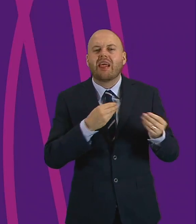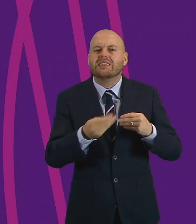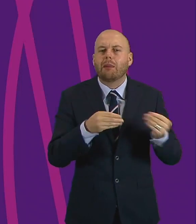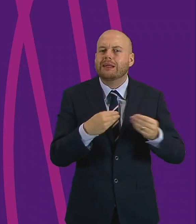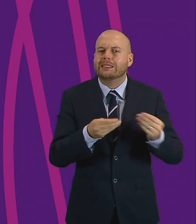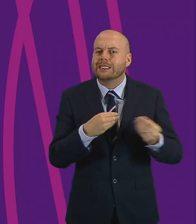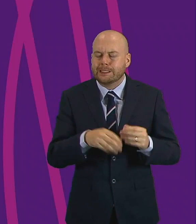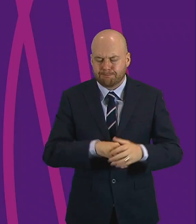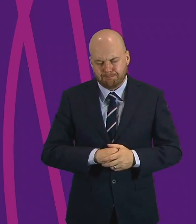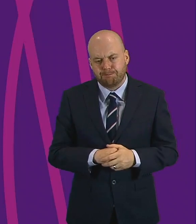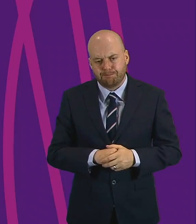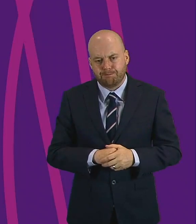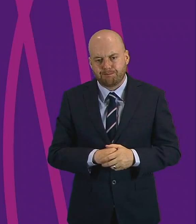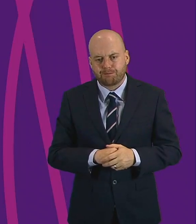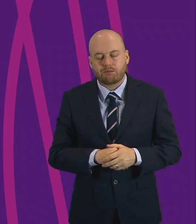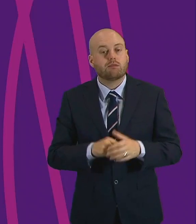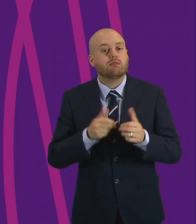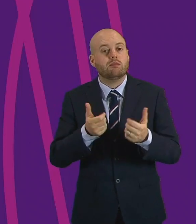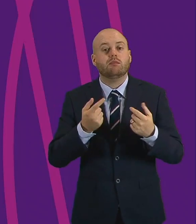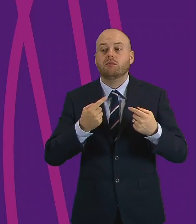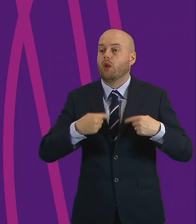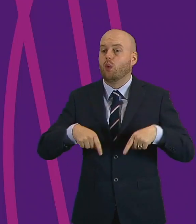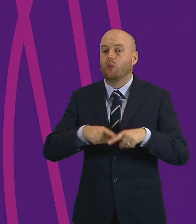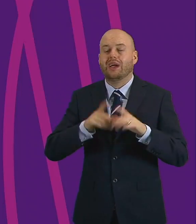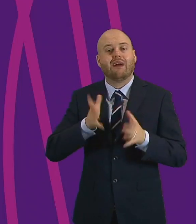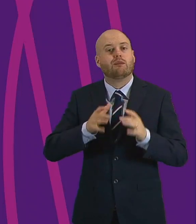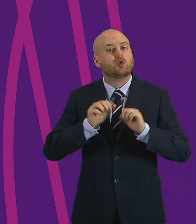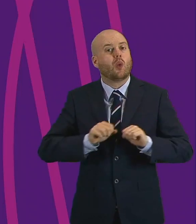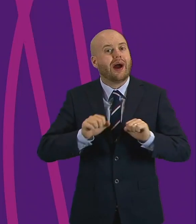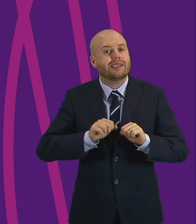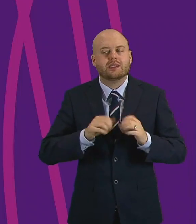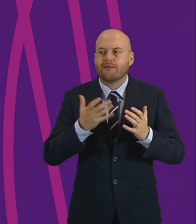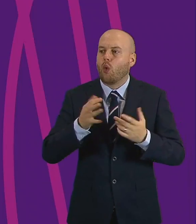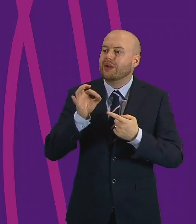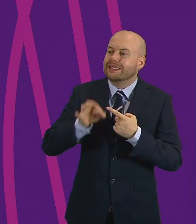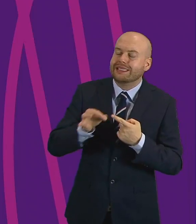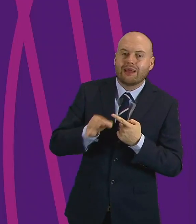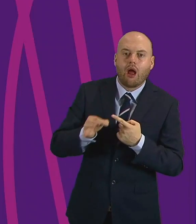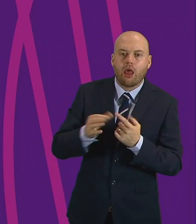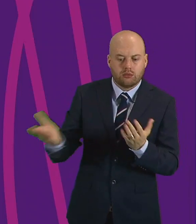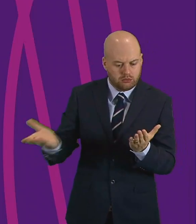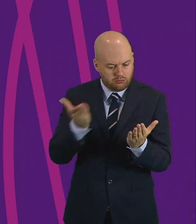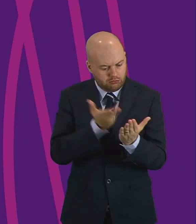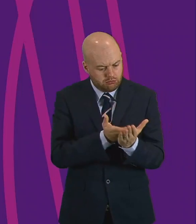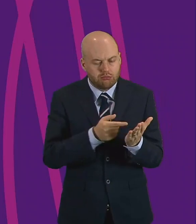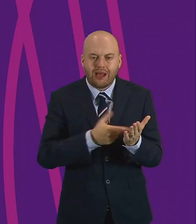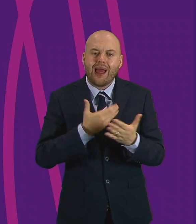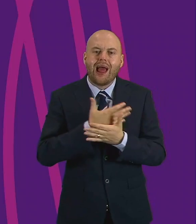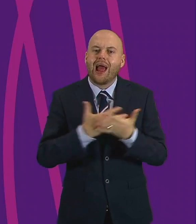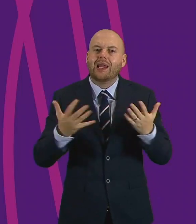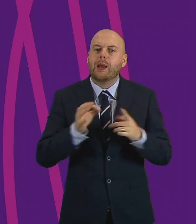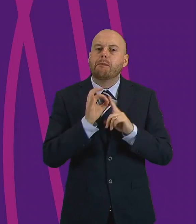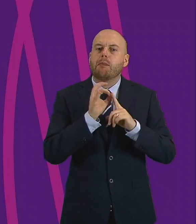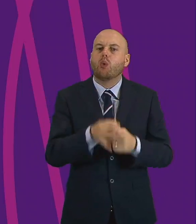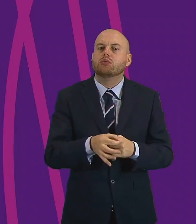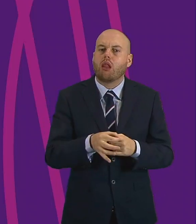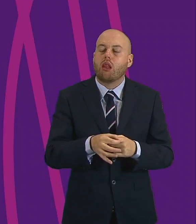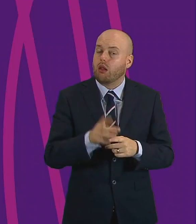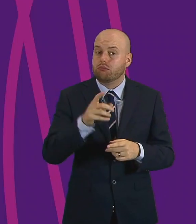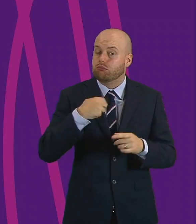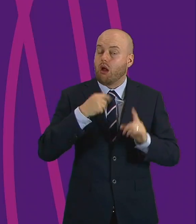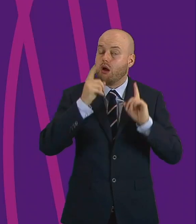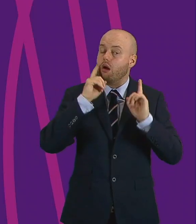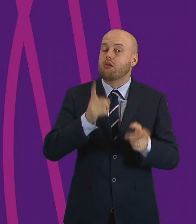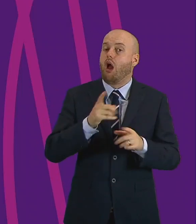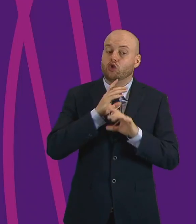will certainly await the published details of any proposals, and we cannot make any sort of commitment without seeing that, which is one